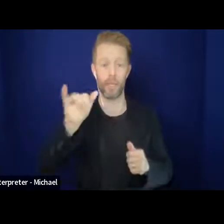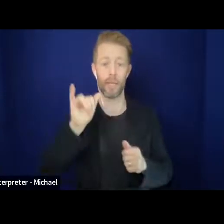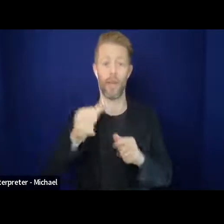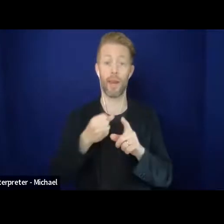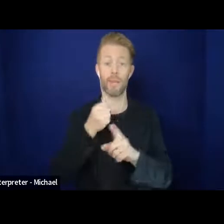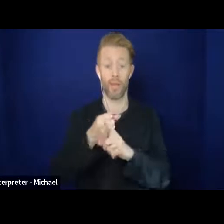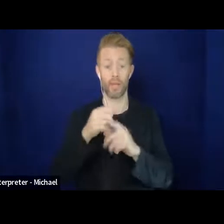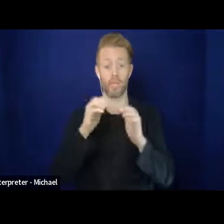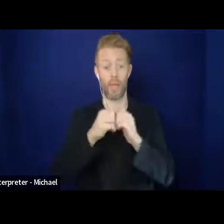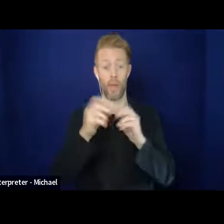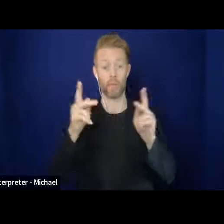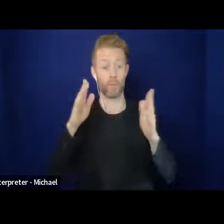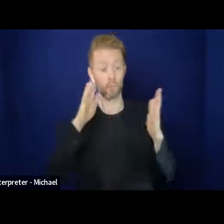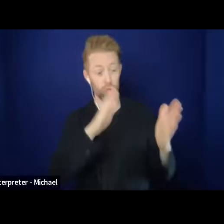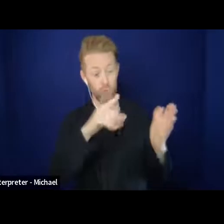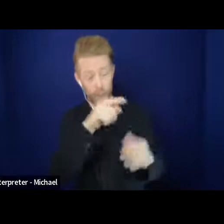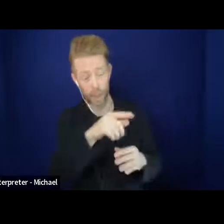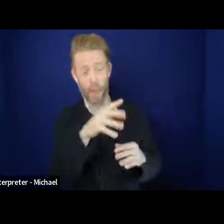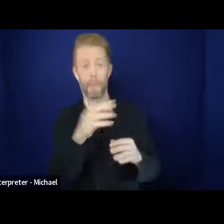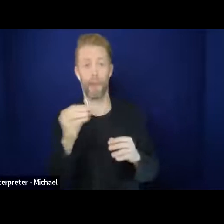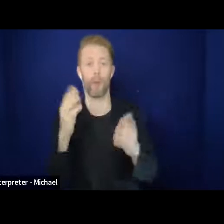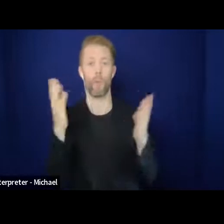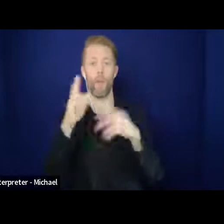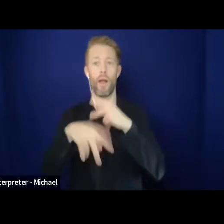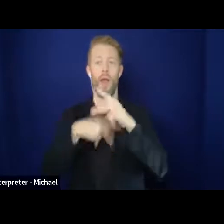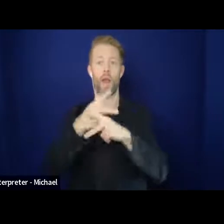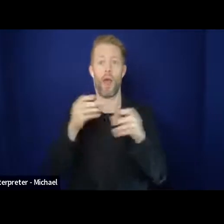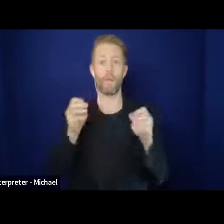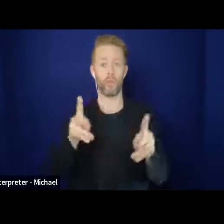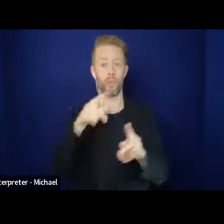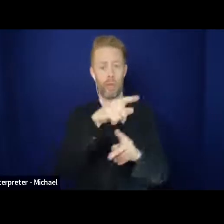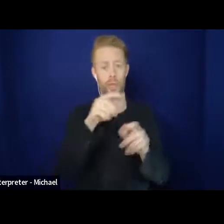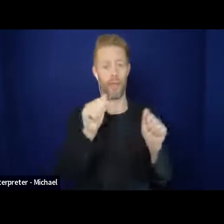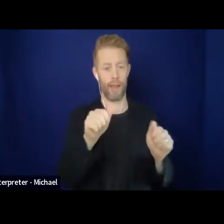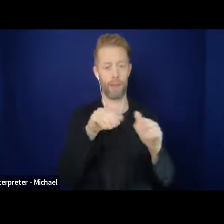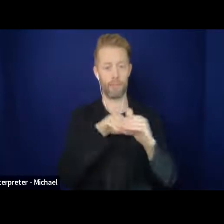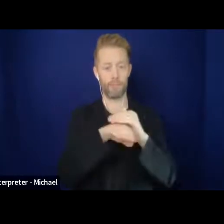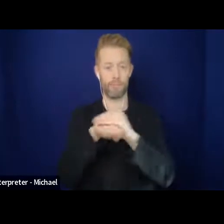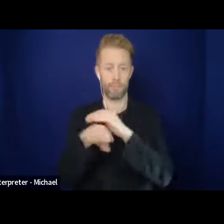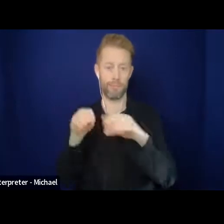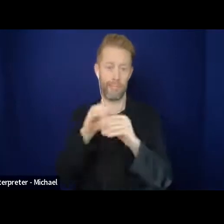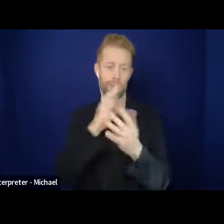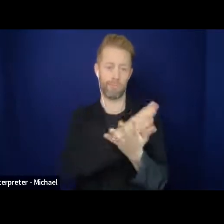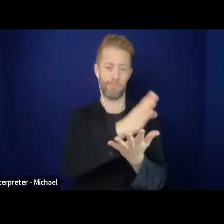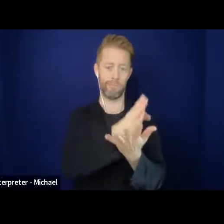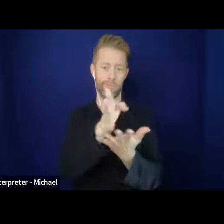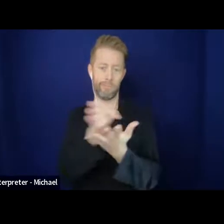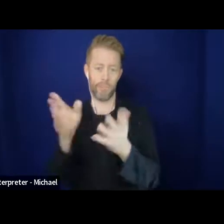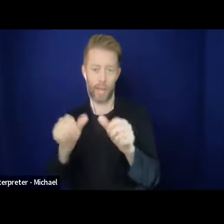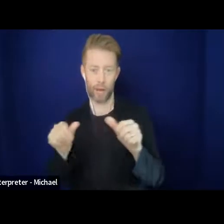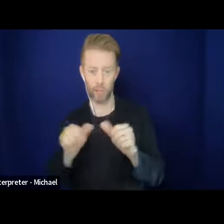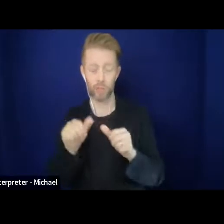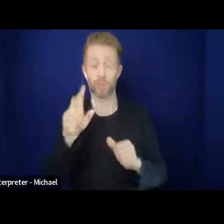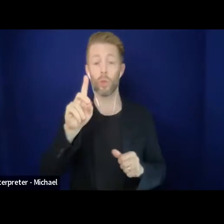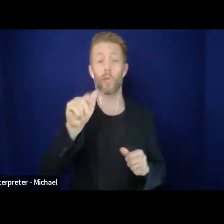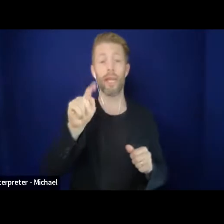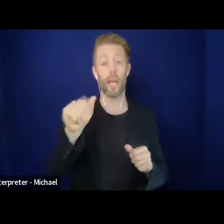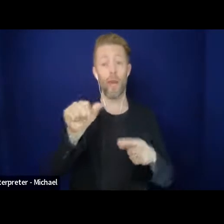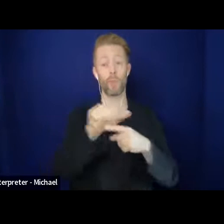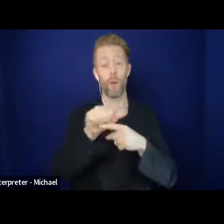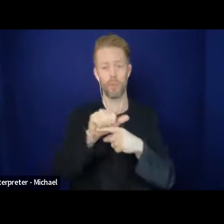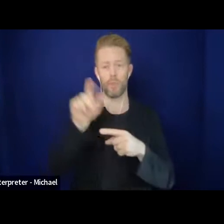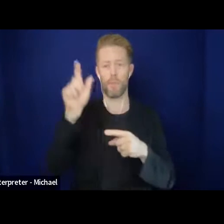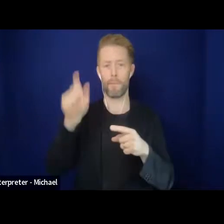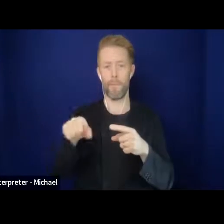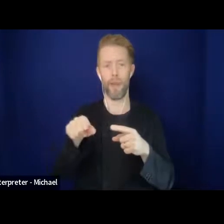they're treated and the kinds of opportunities they have access to in all these disciplines. So data practices need to